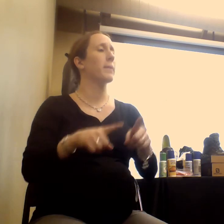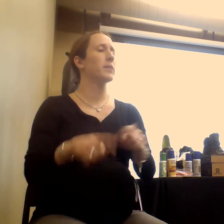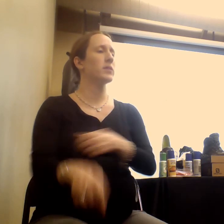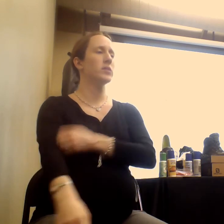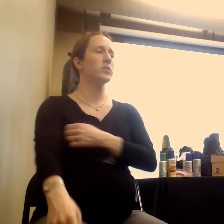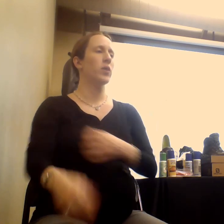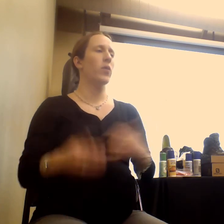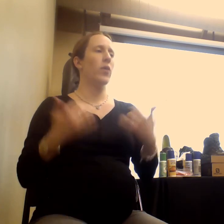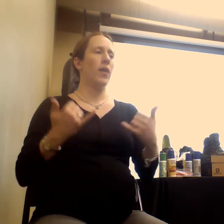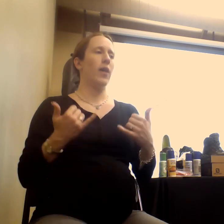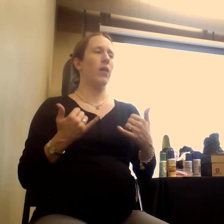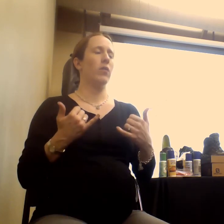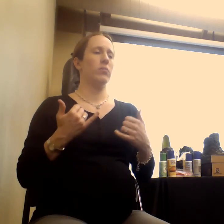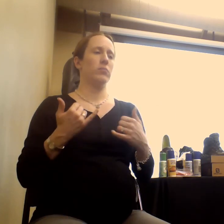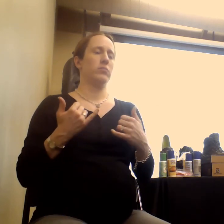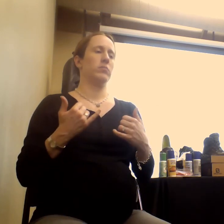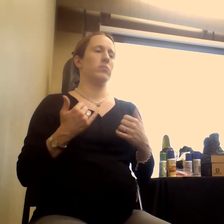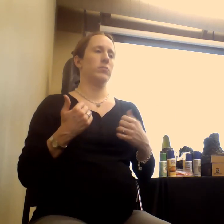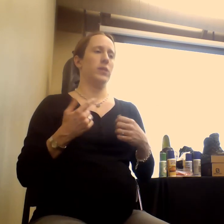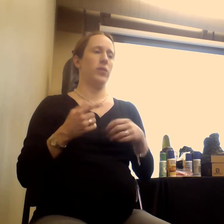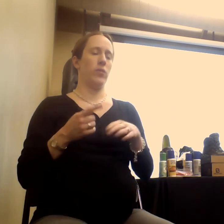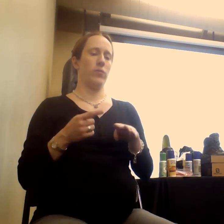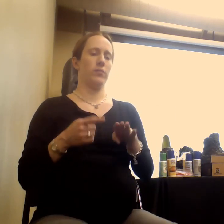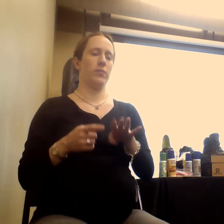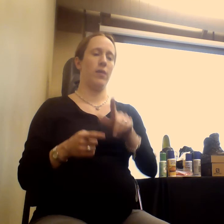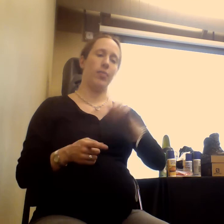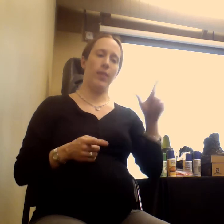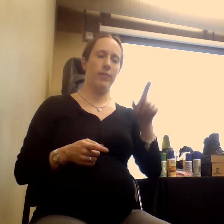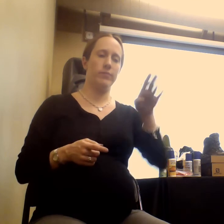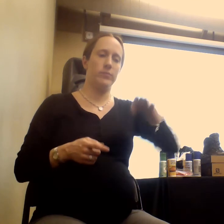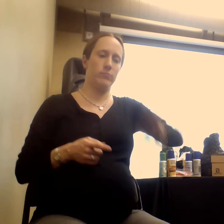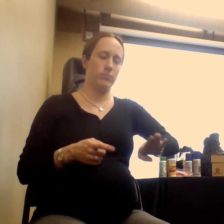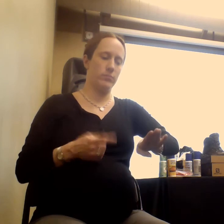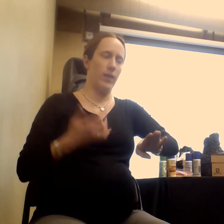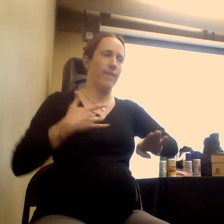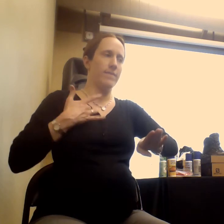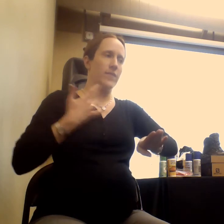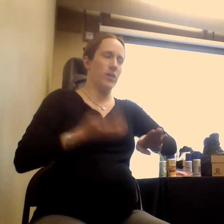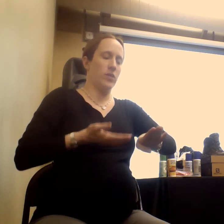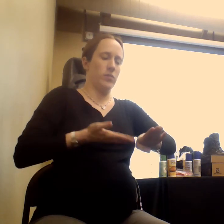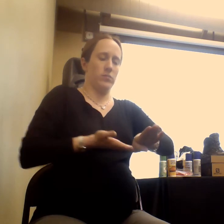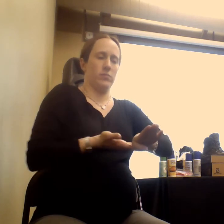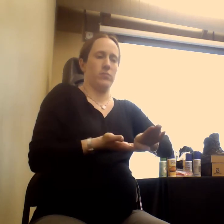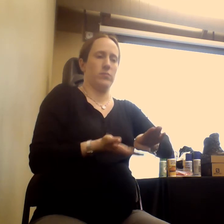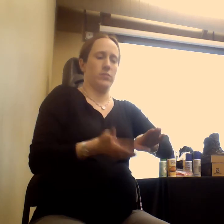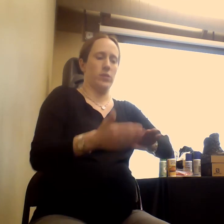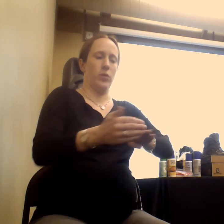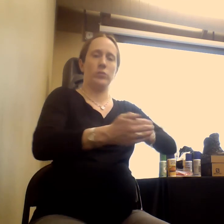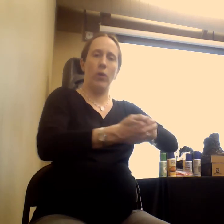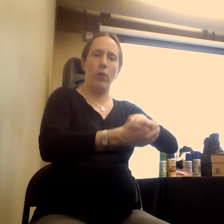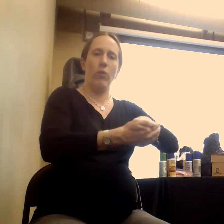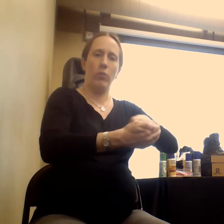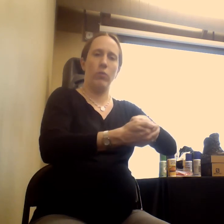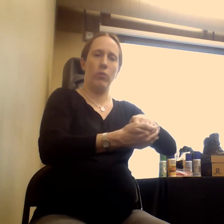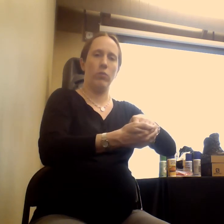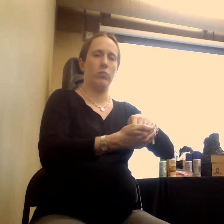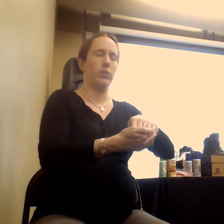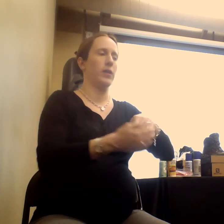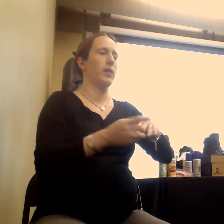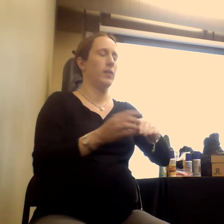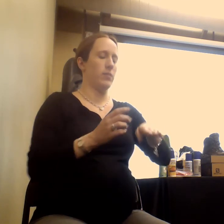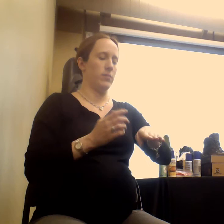And I'm having space in the back. Right now, I'm feeling pretty anchored to the heel, and I'm not feeling the toe right now. I feel a little bit of weight